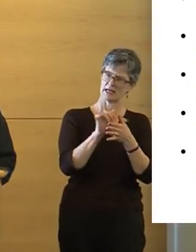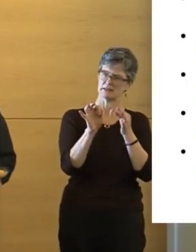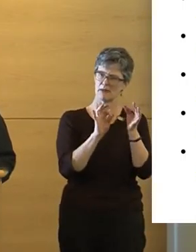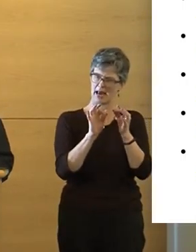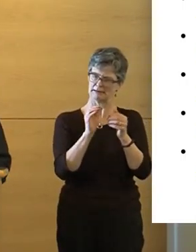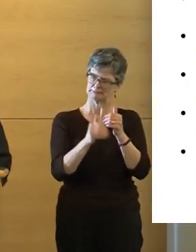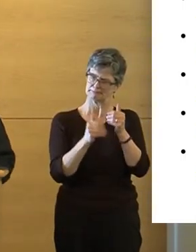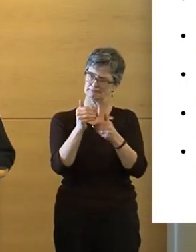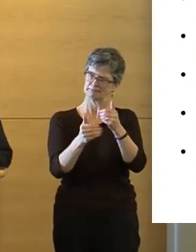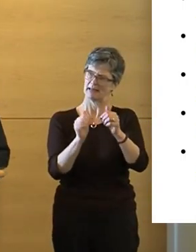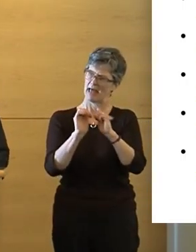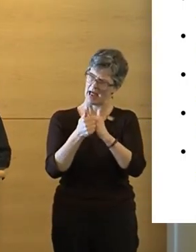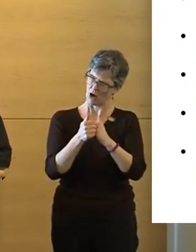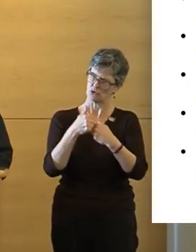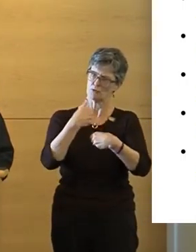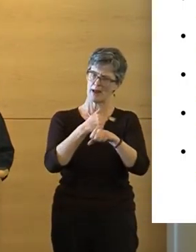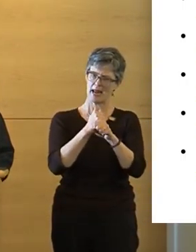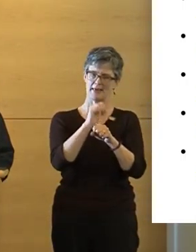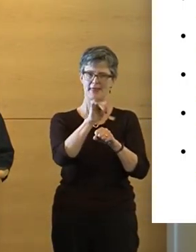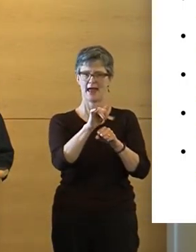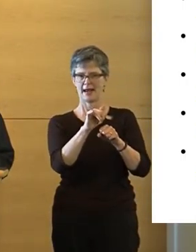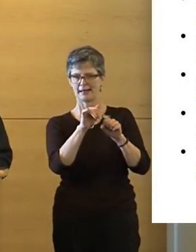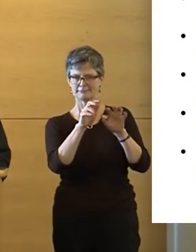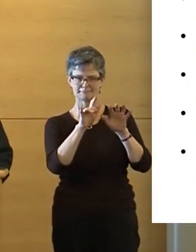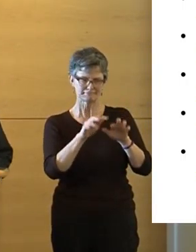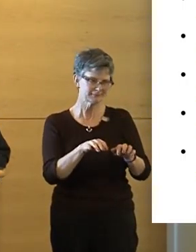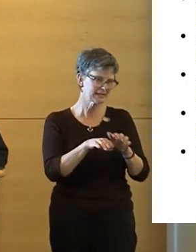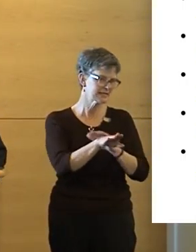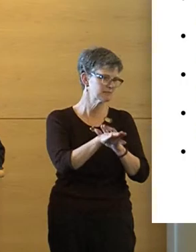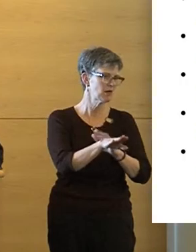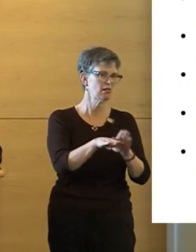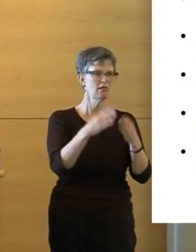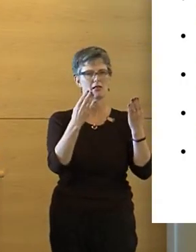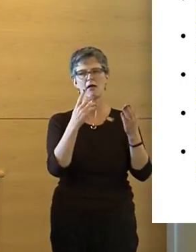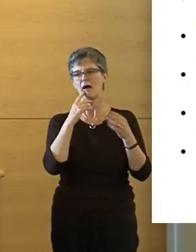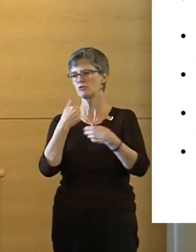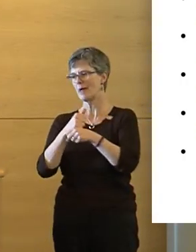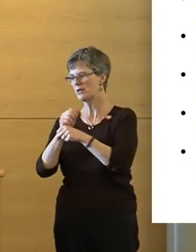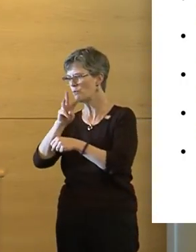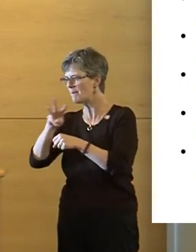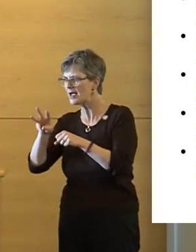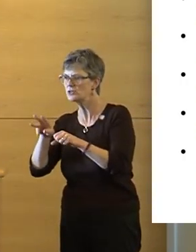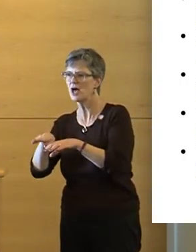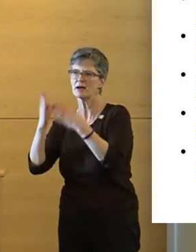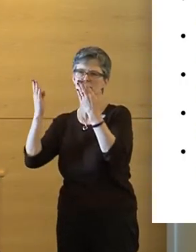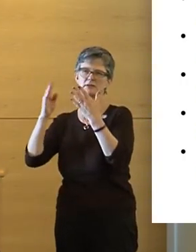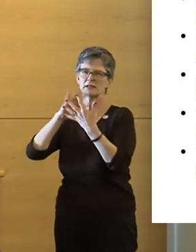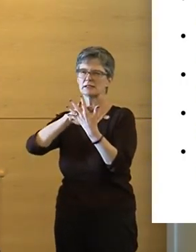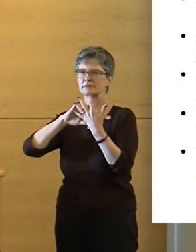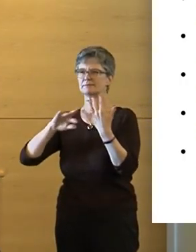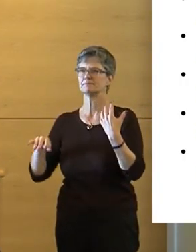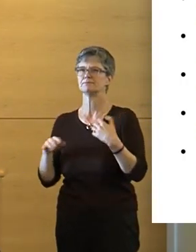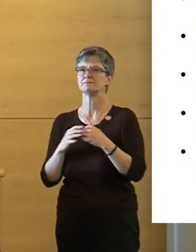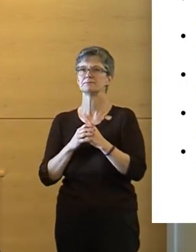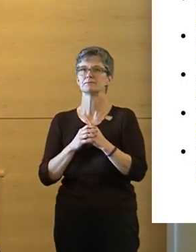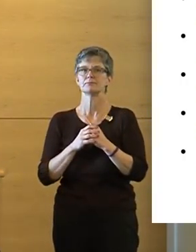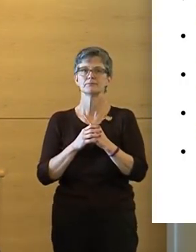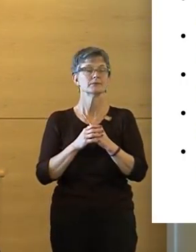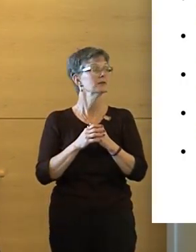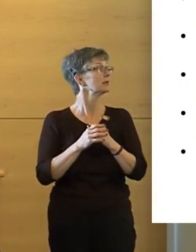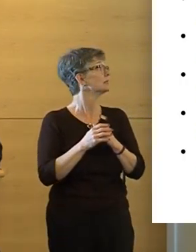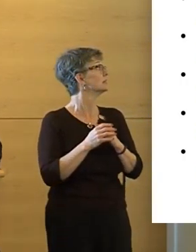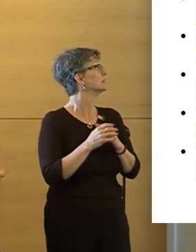accessibility. You've got links to resources that we find to be very helpful. How-to guides for our campus community, but other